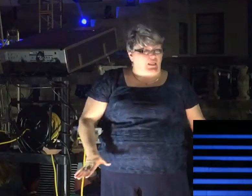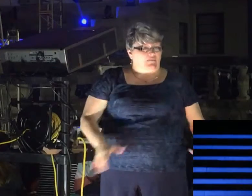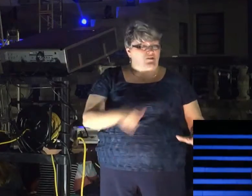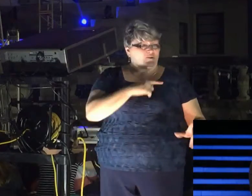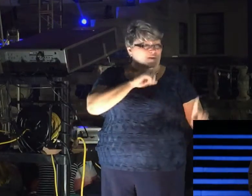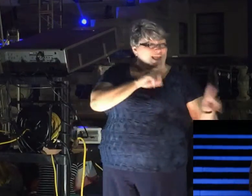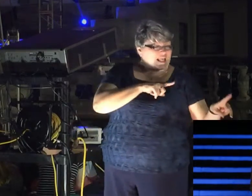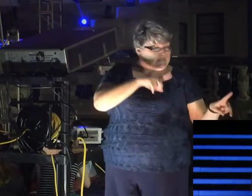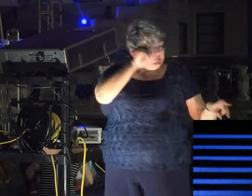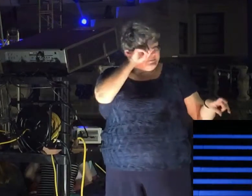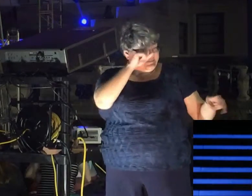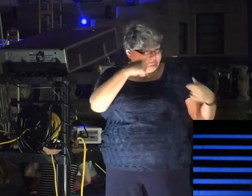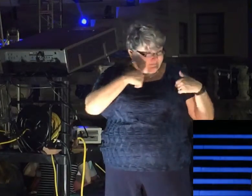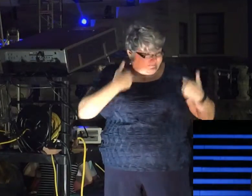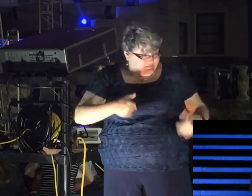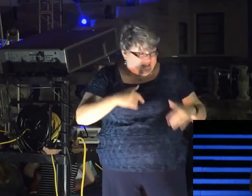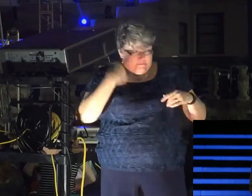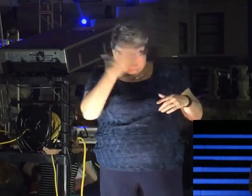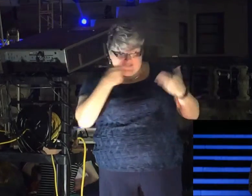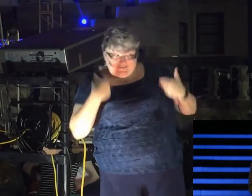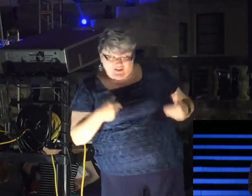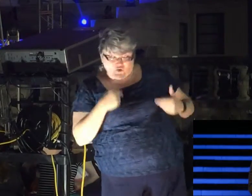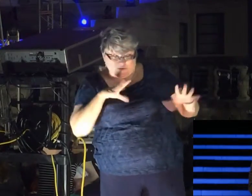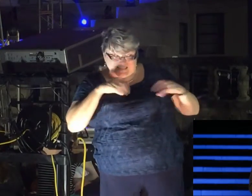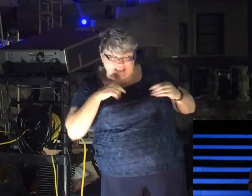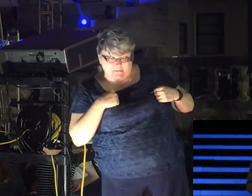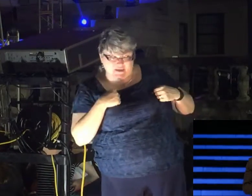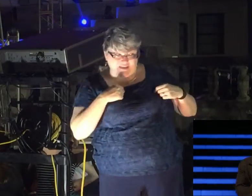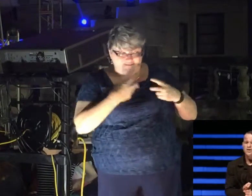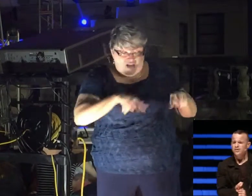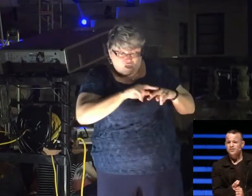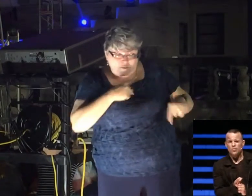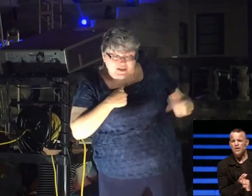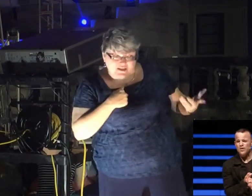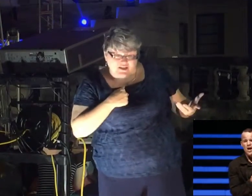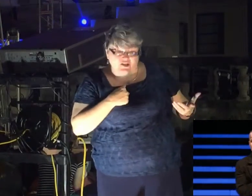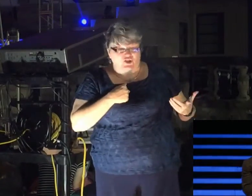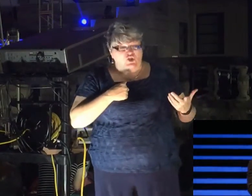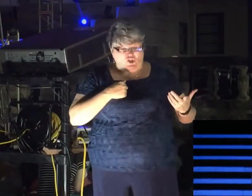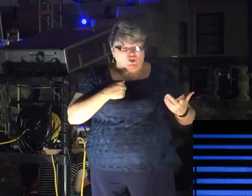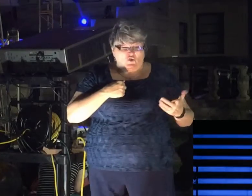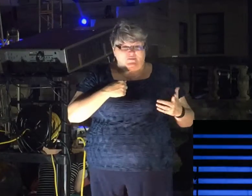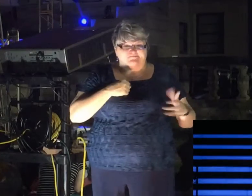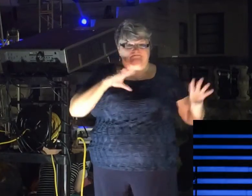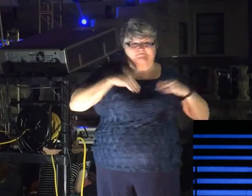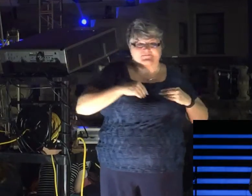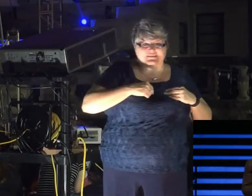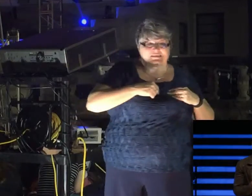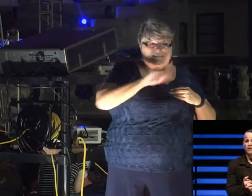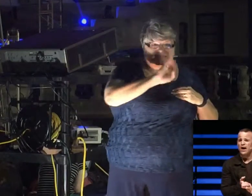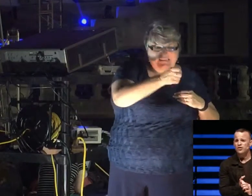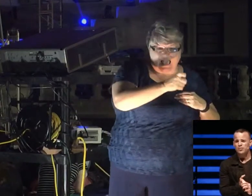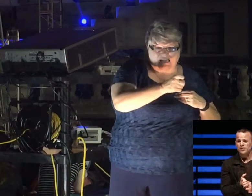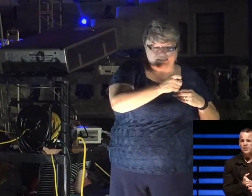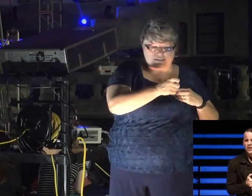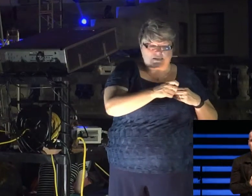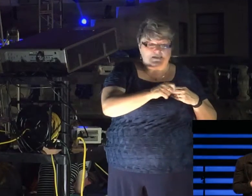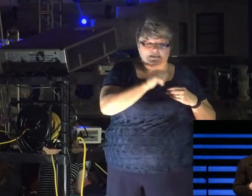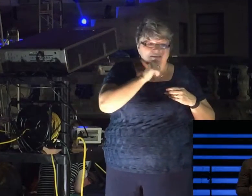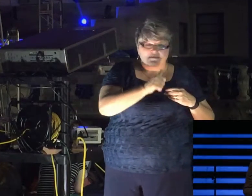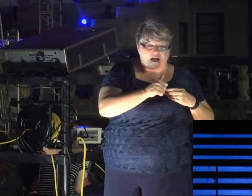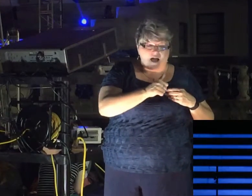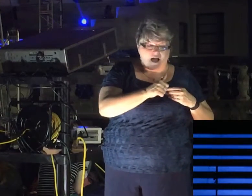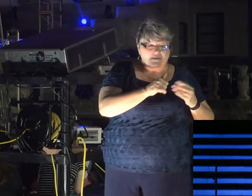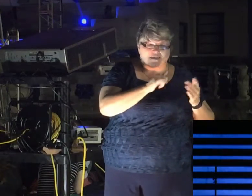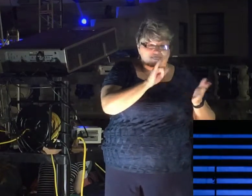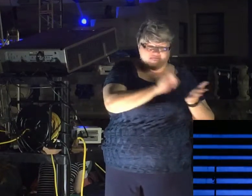stress, to get answers to whether or not you're lovely or acceptable or valuable. You're taking to sex questions